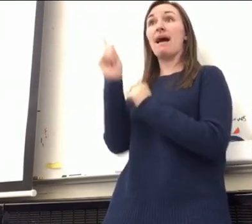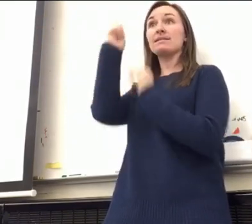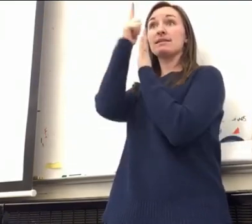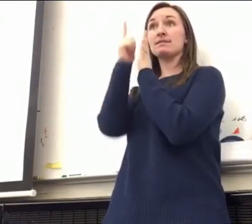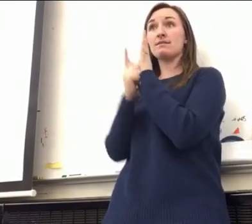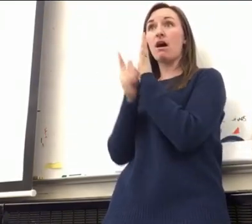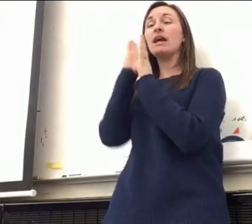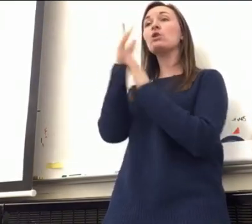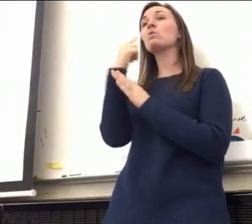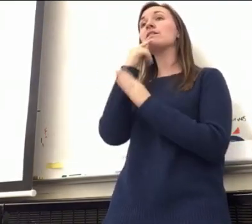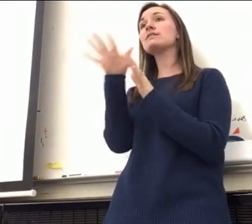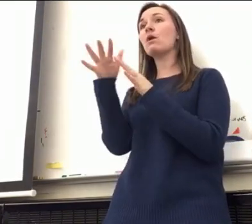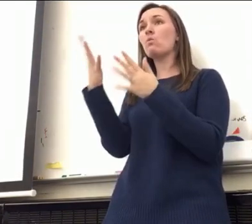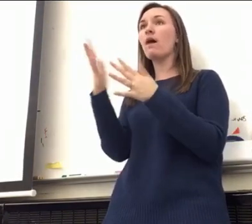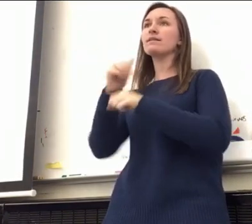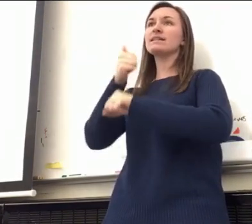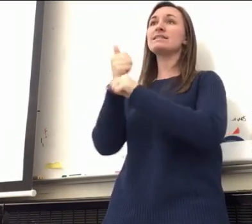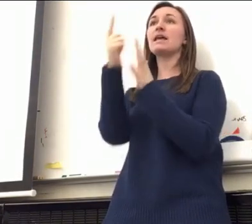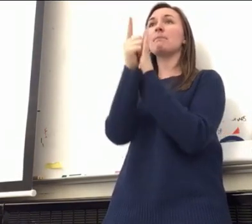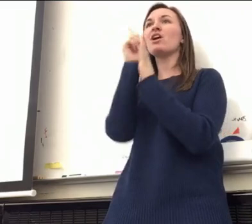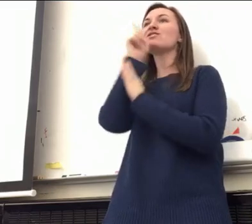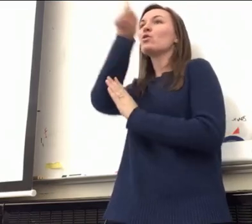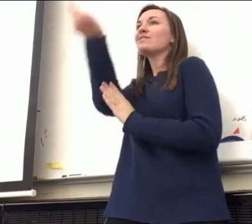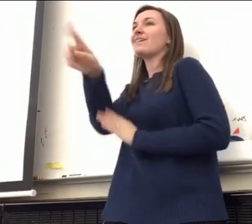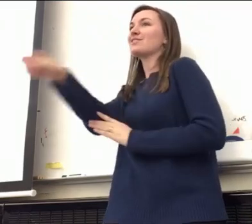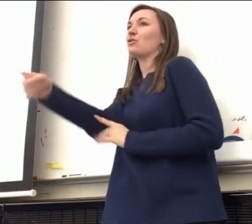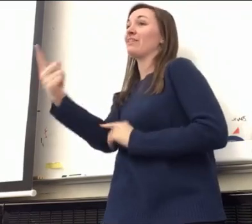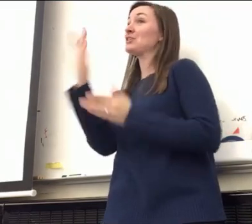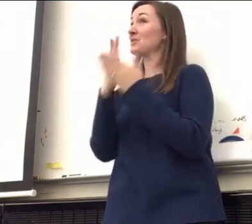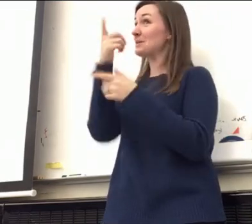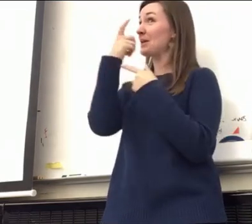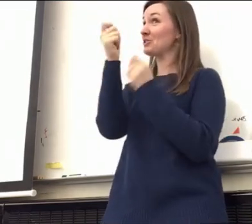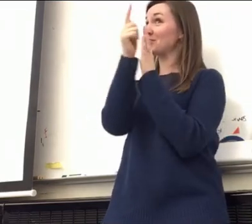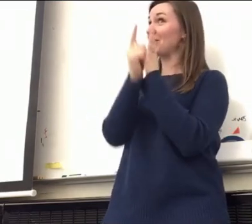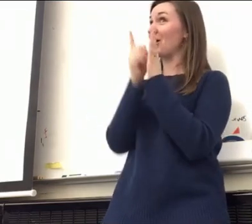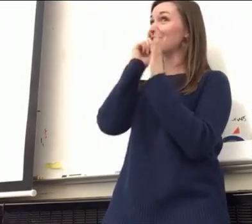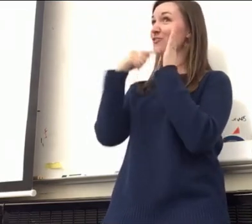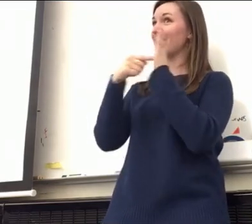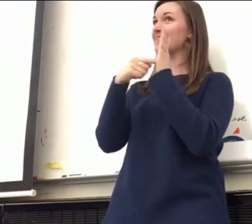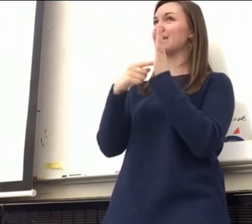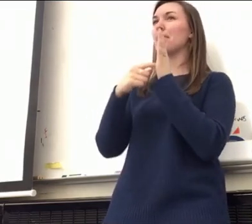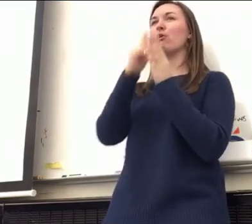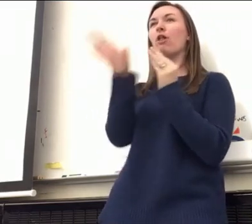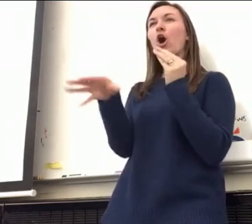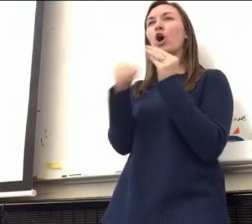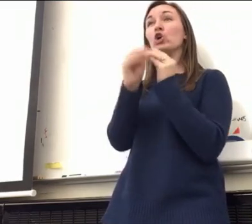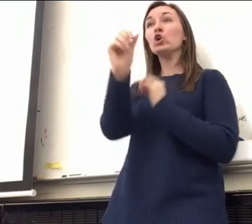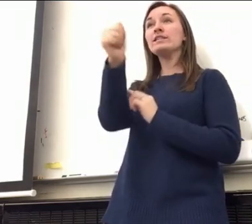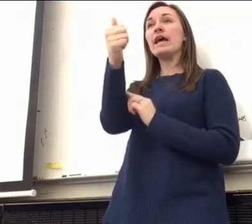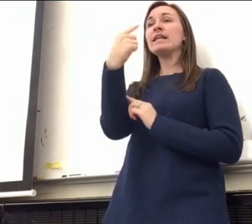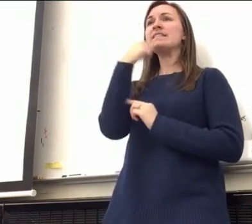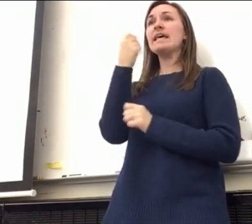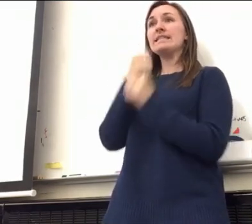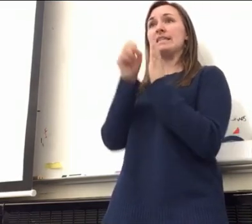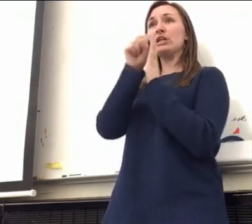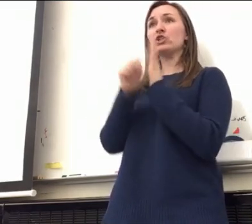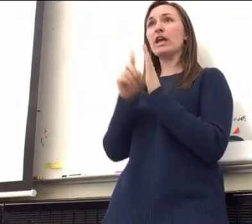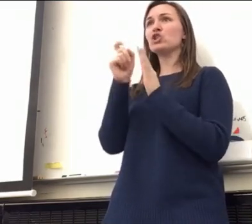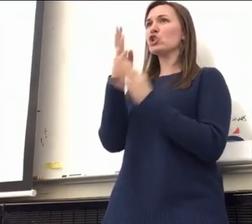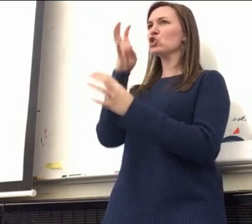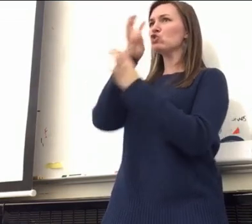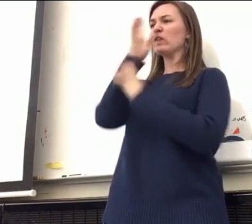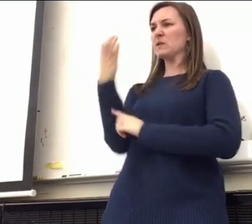several different new laws for Texas, but here's some interesting ones. For example, in Article 10, it says, each state shall most strictly enforce